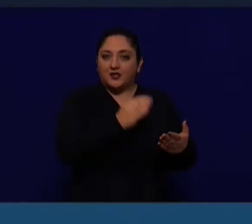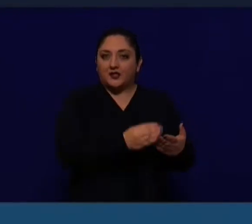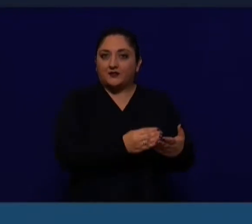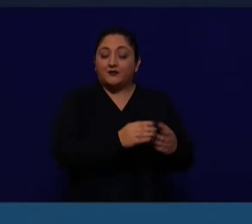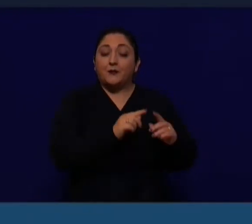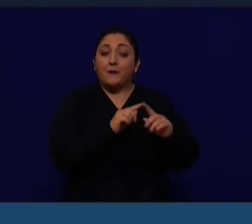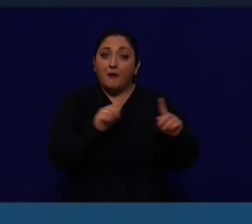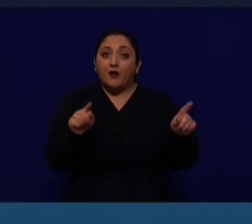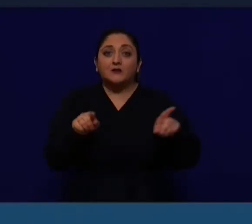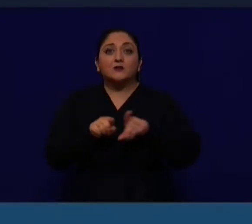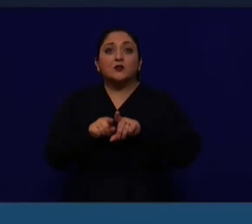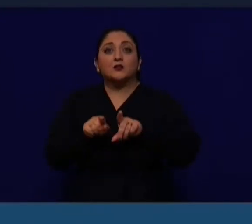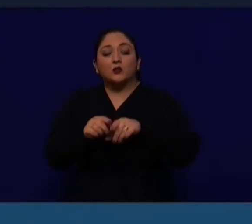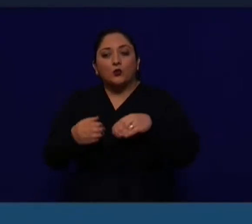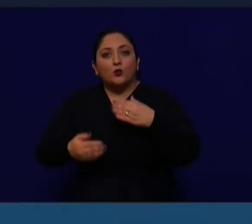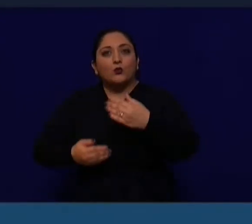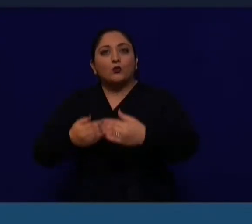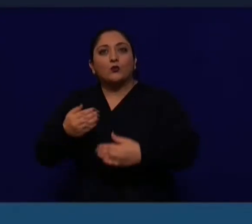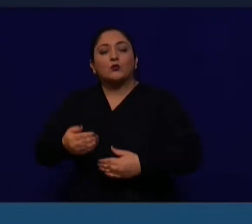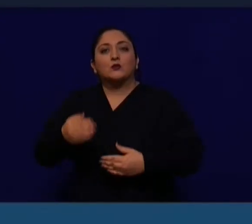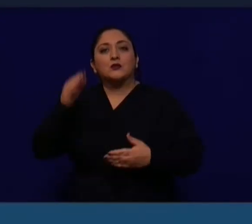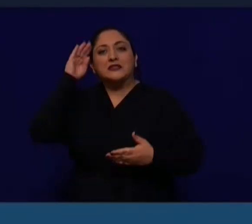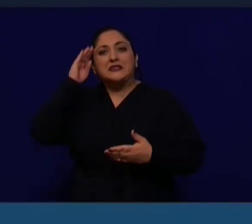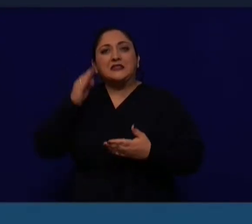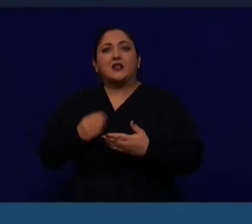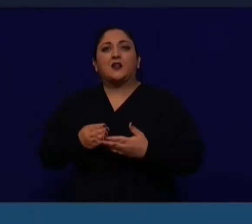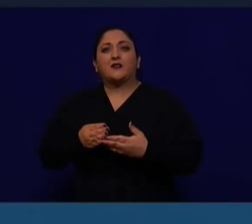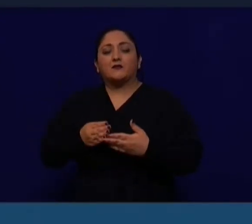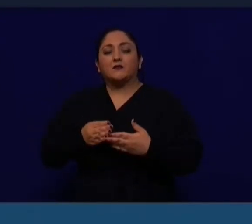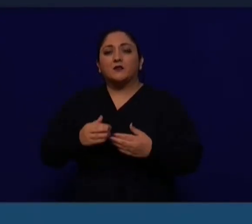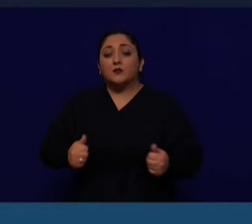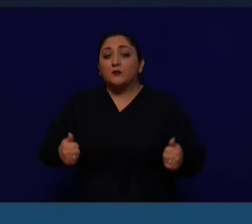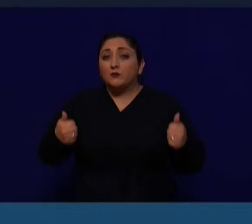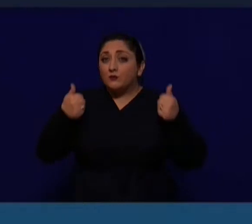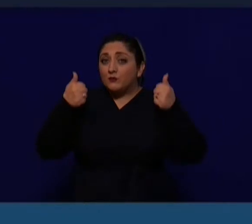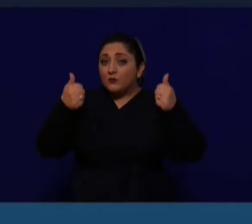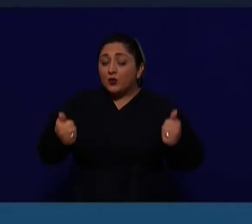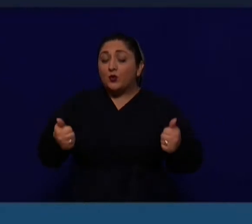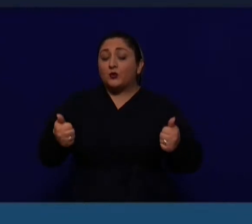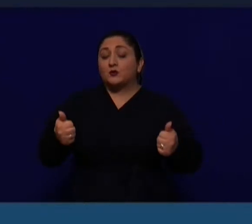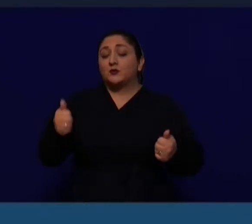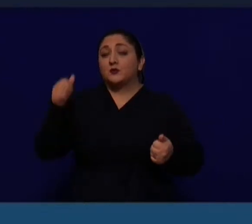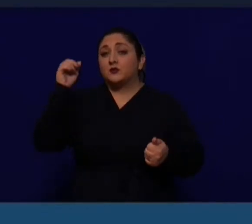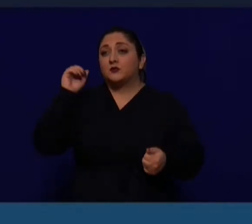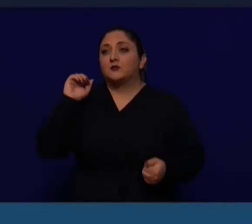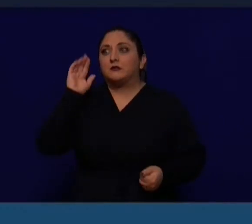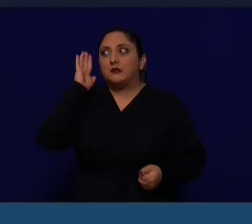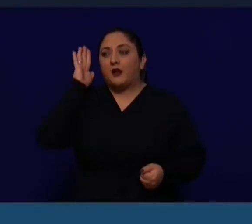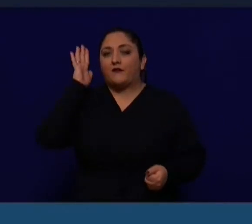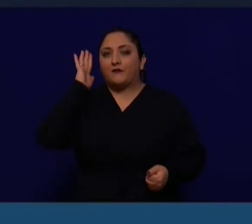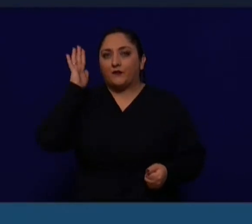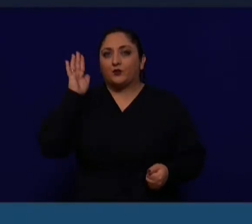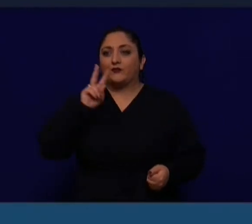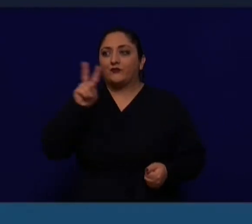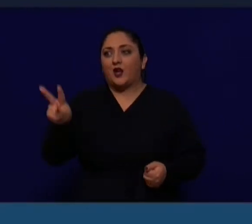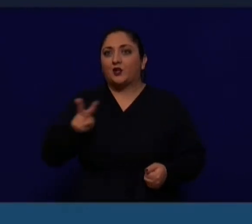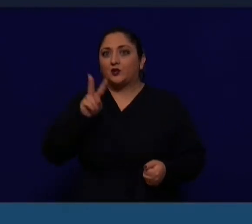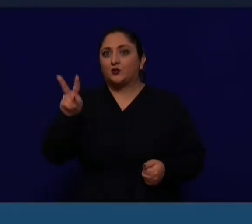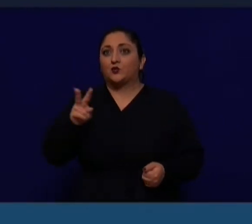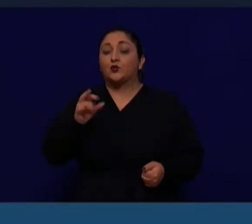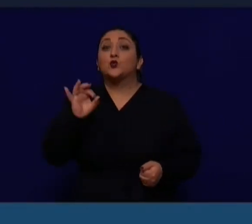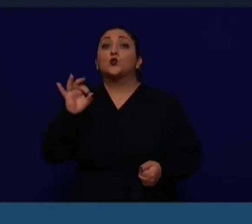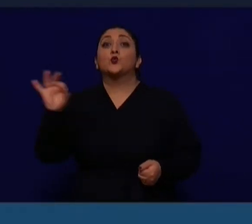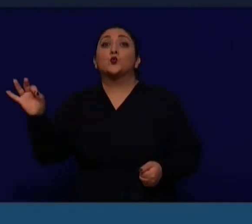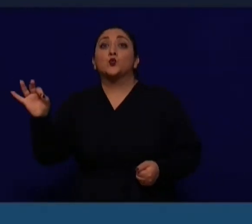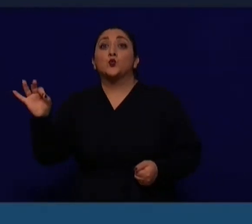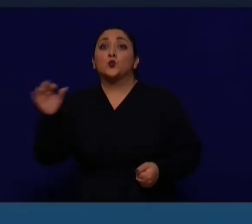is important, and understanding the current scenario of the spread of the variant and the COVID virus, it's important that we